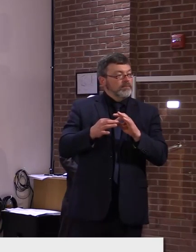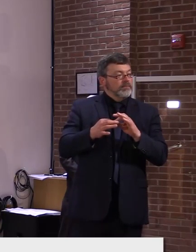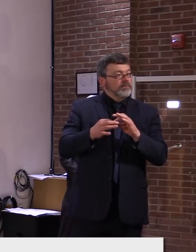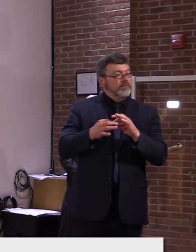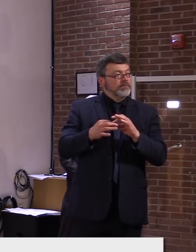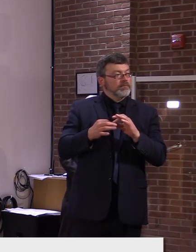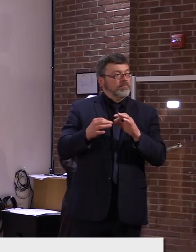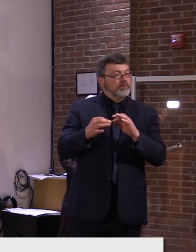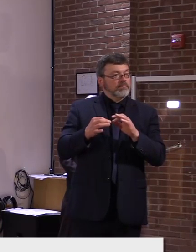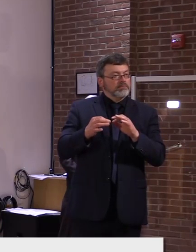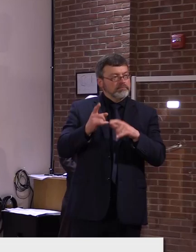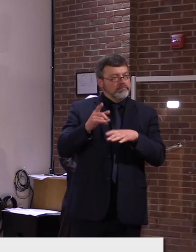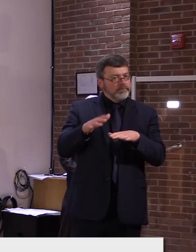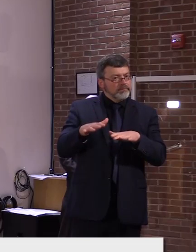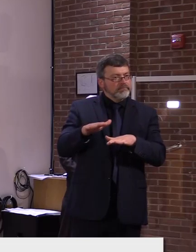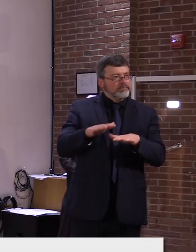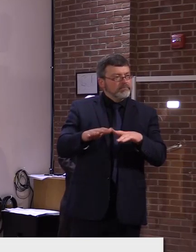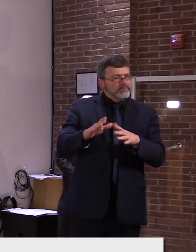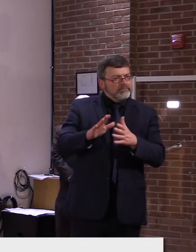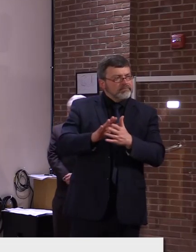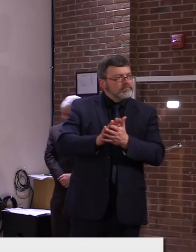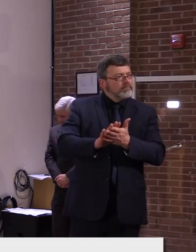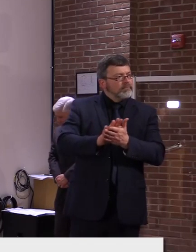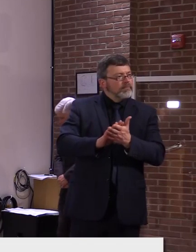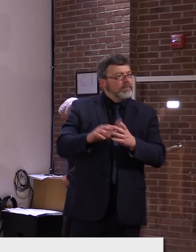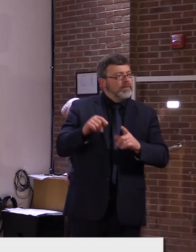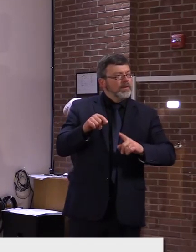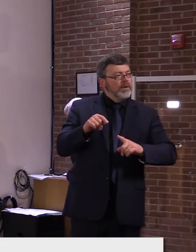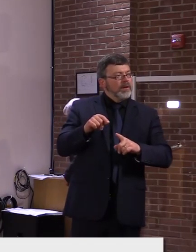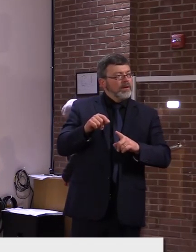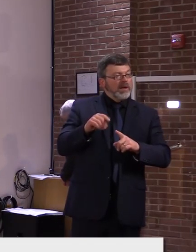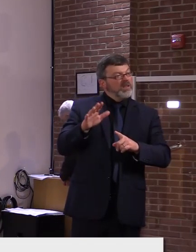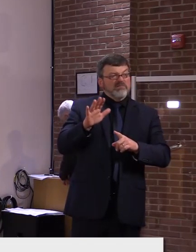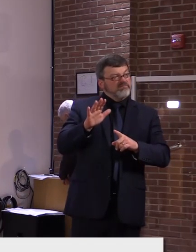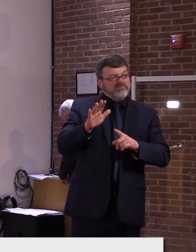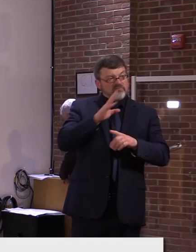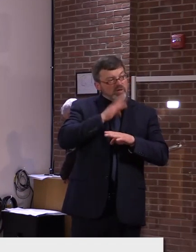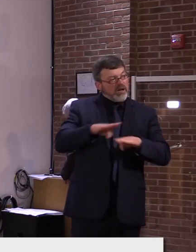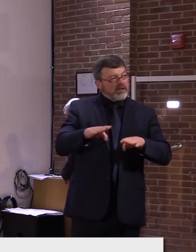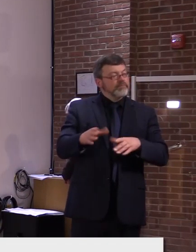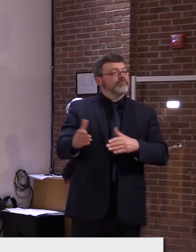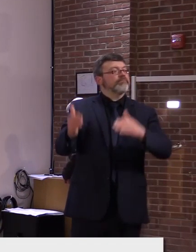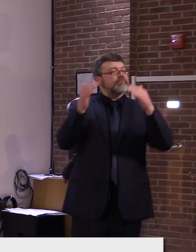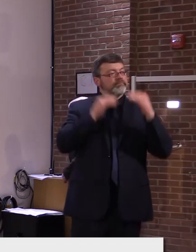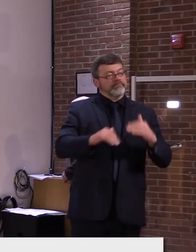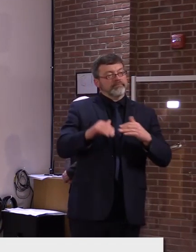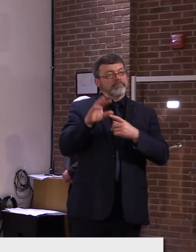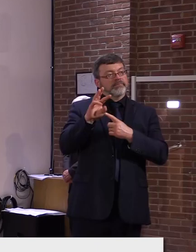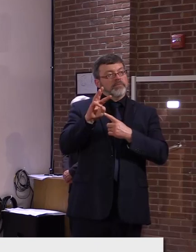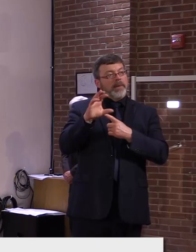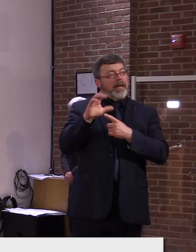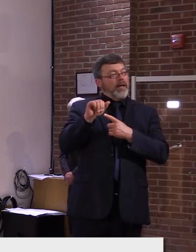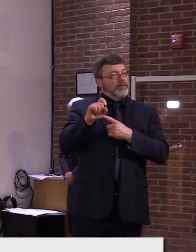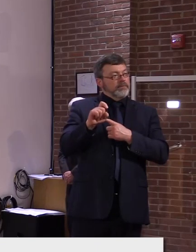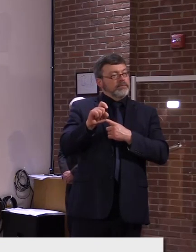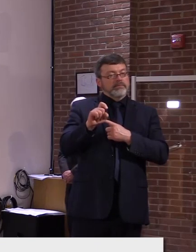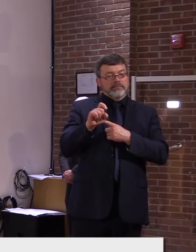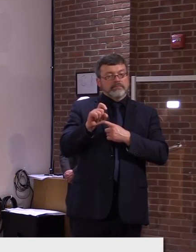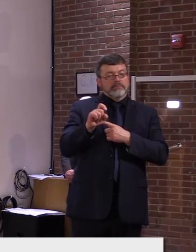Chronicle of the Vermont State House. Guy Page. All right, we'll move to Kat, WCAX. Okay. Governor, at least five Vermont